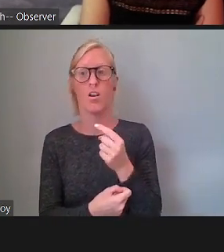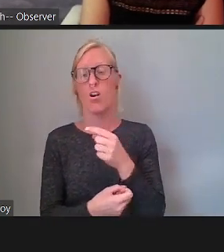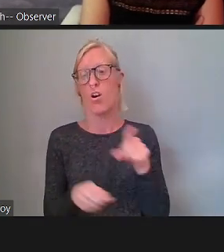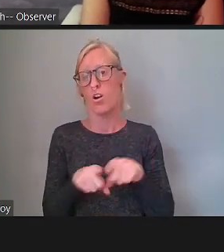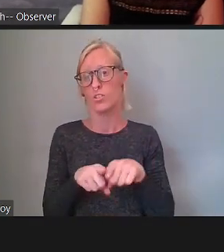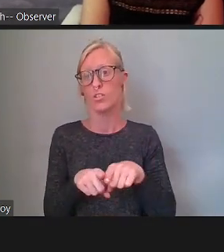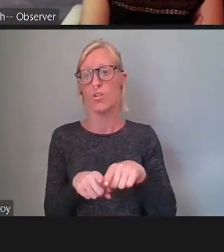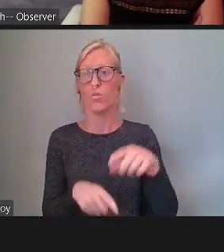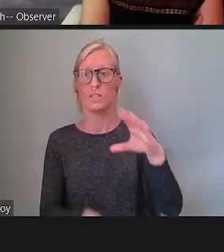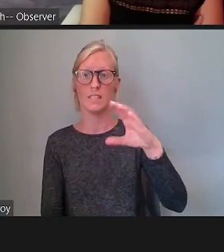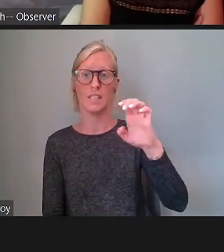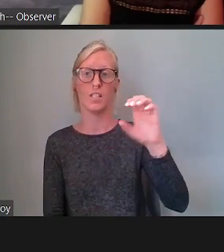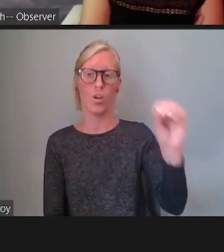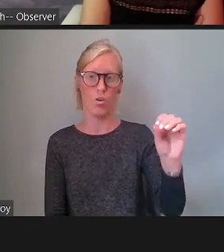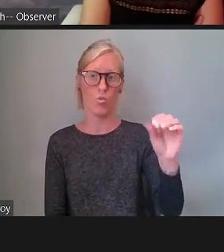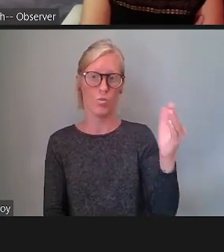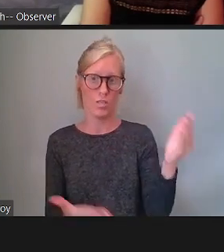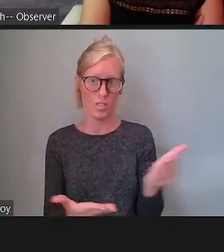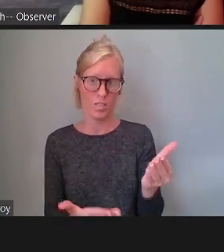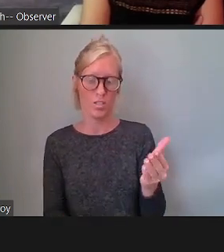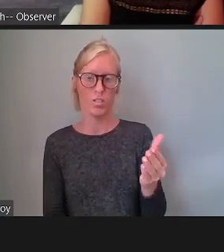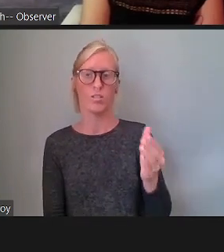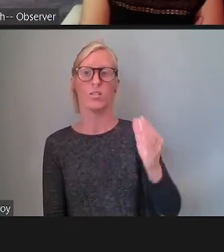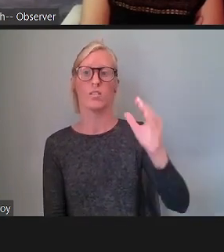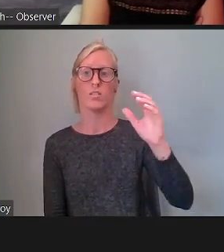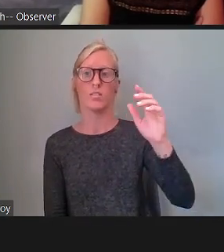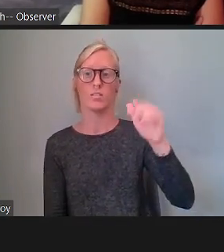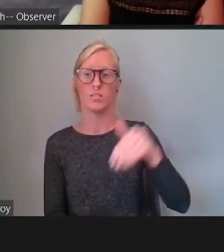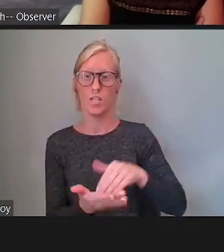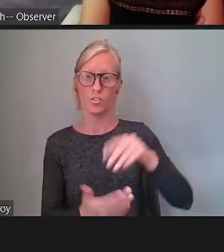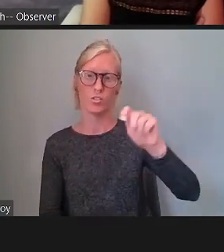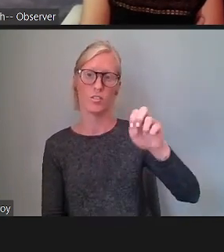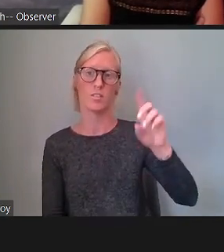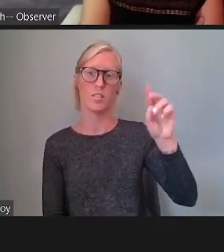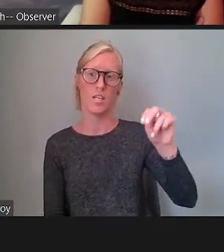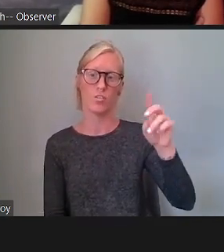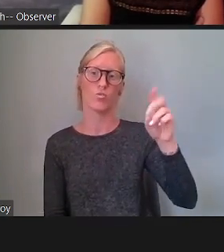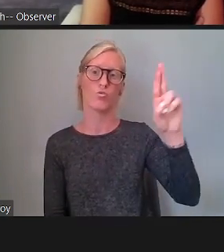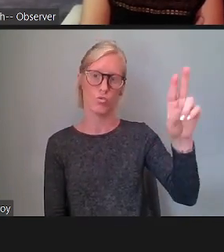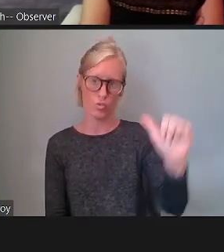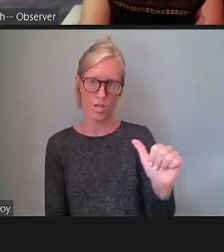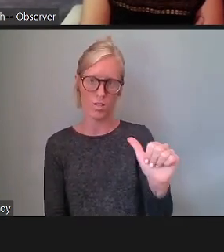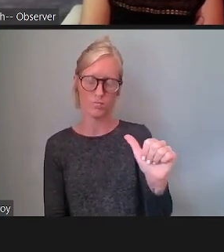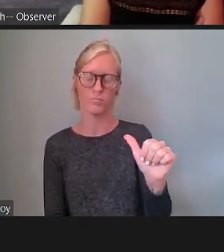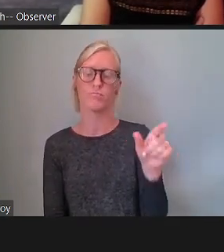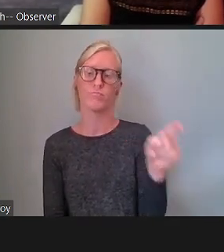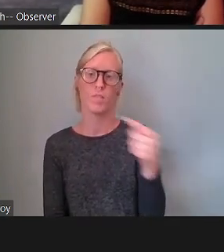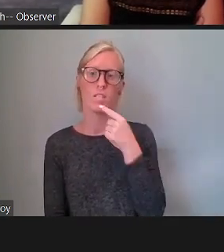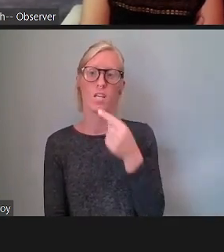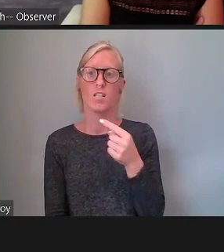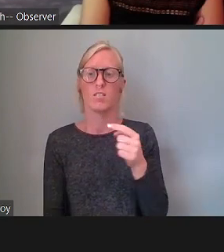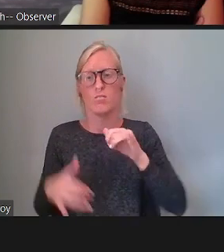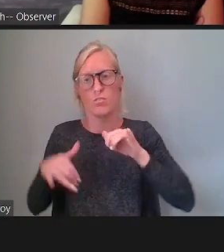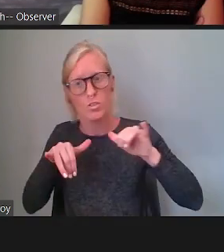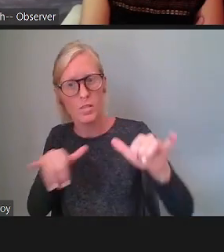said, it's solidarity and not stigma. For more information, you can go to our website,